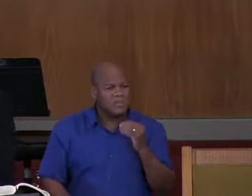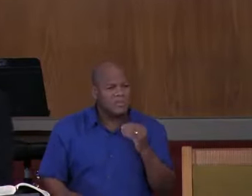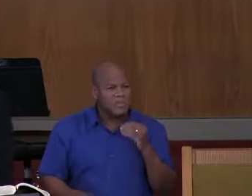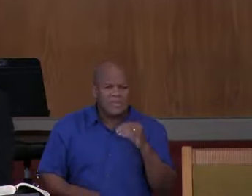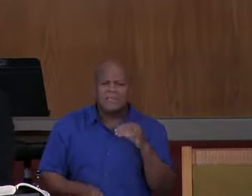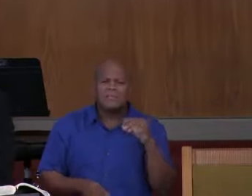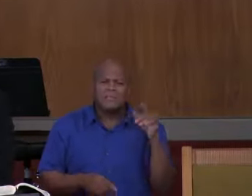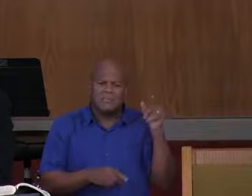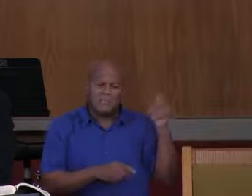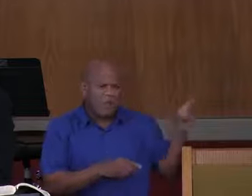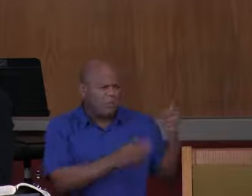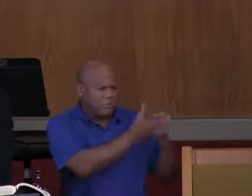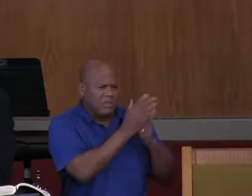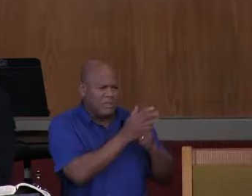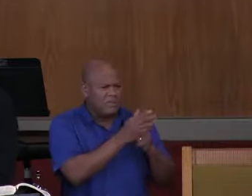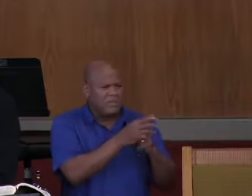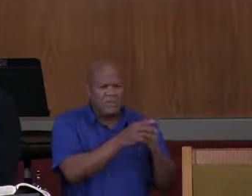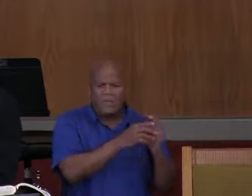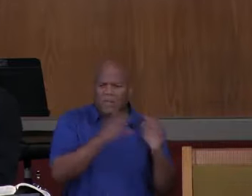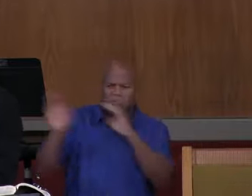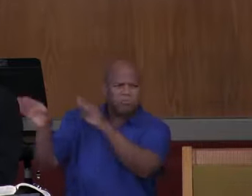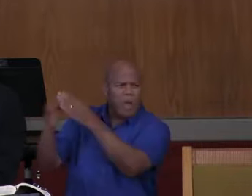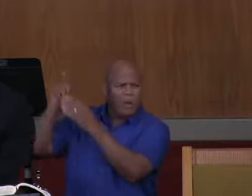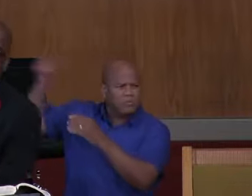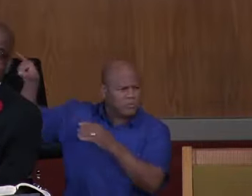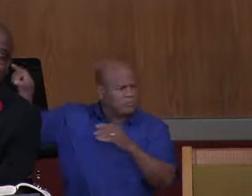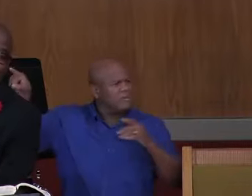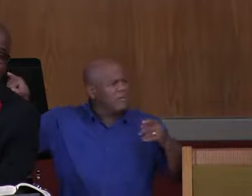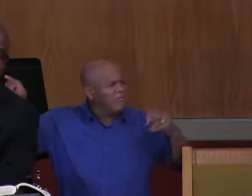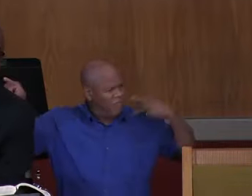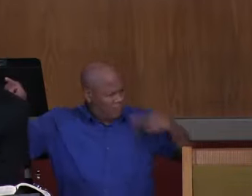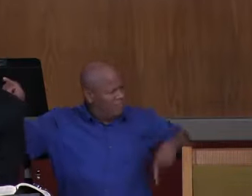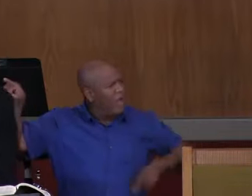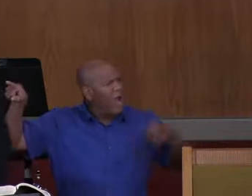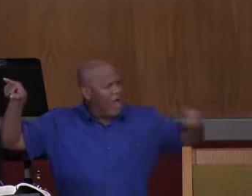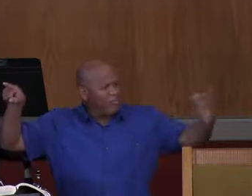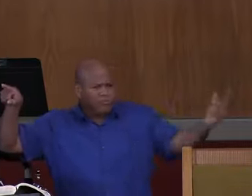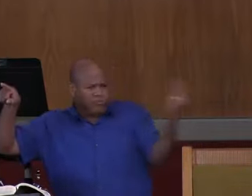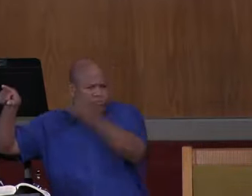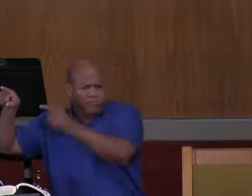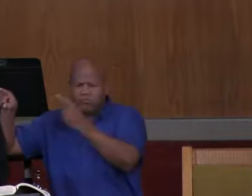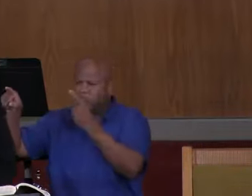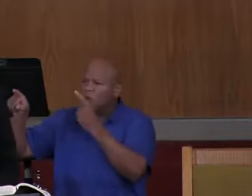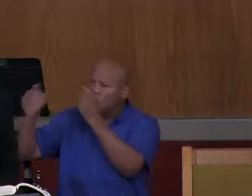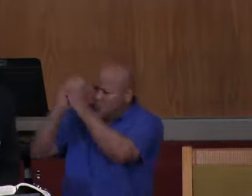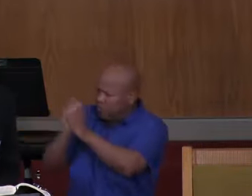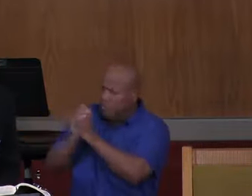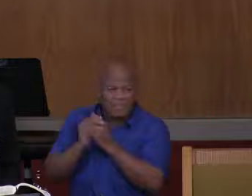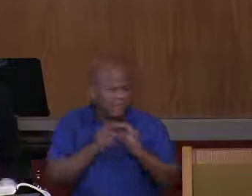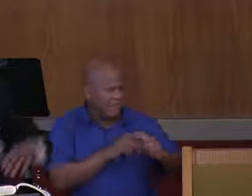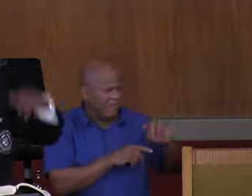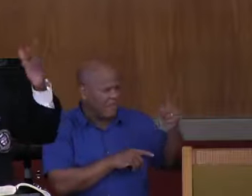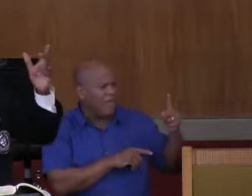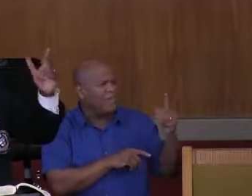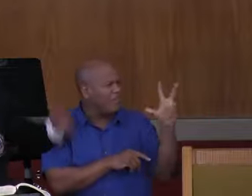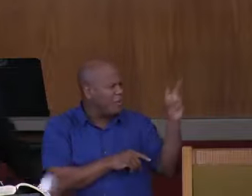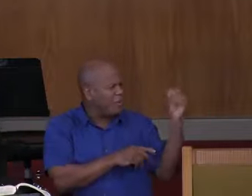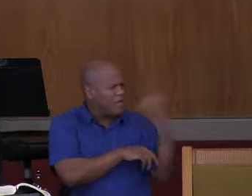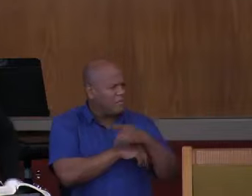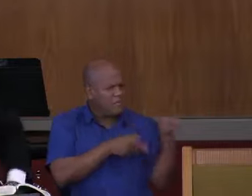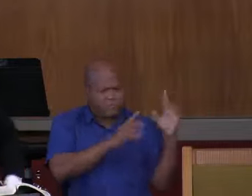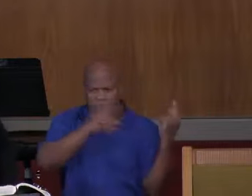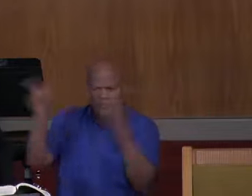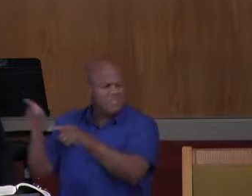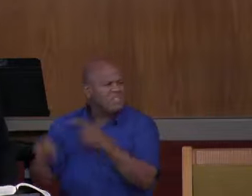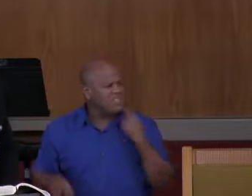the mountain for 3 days that we might worship. Then he said, let us go to the mountain for 30 days that we might worship. Then he said, you know what?